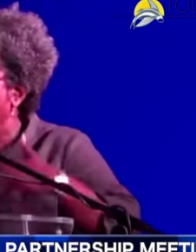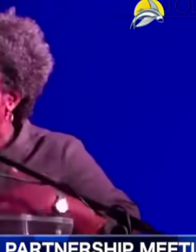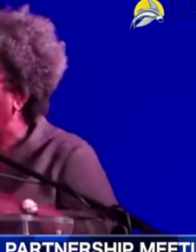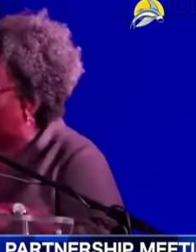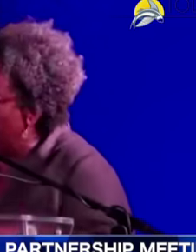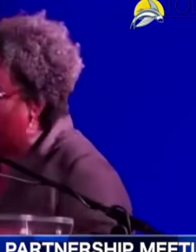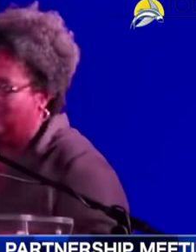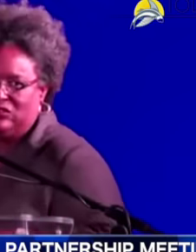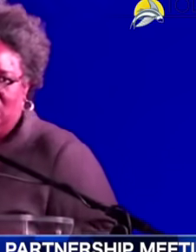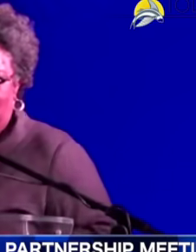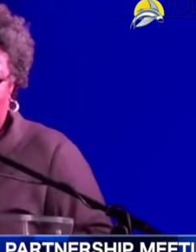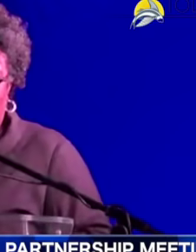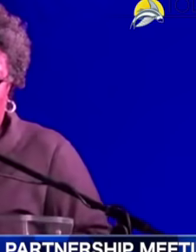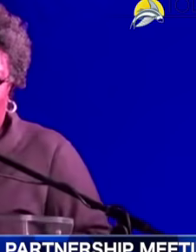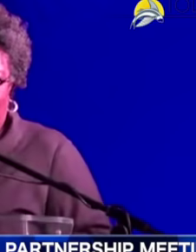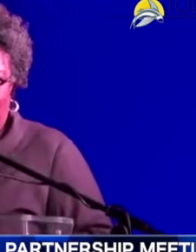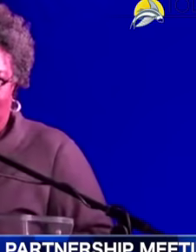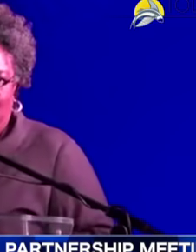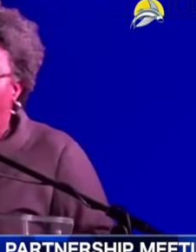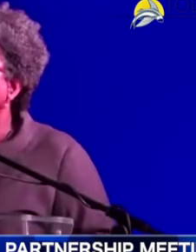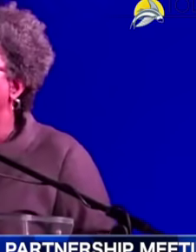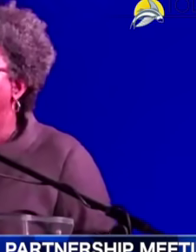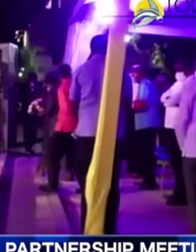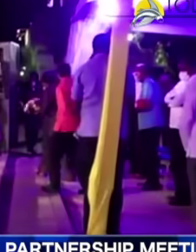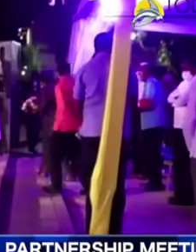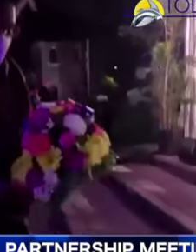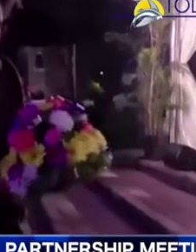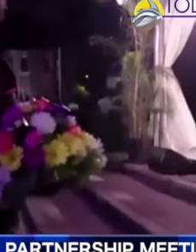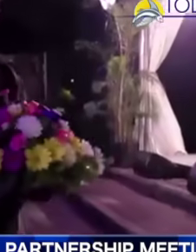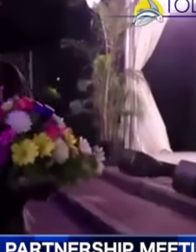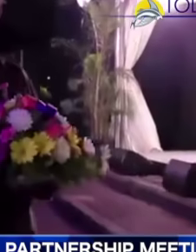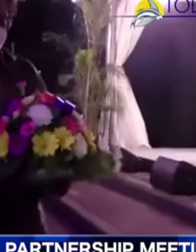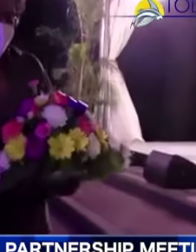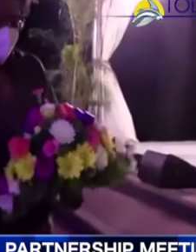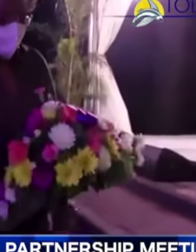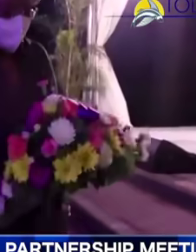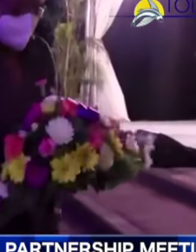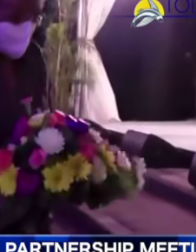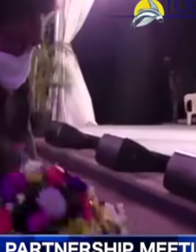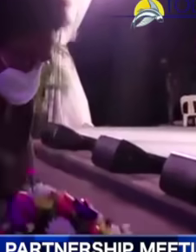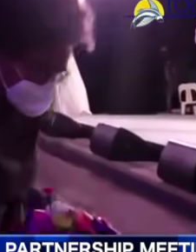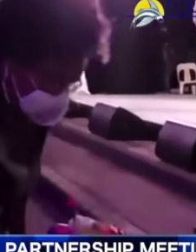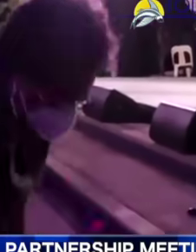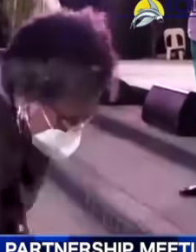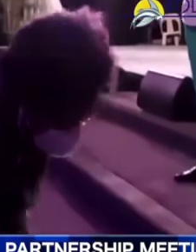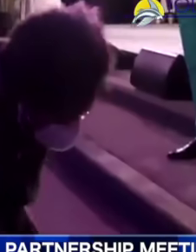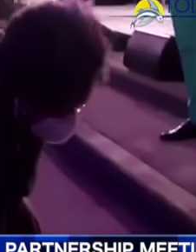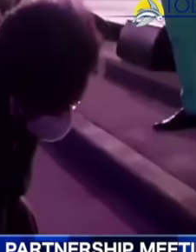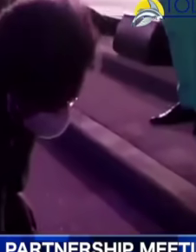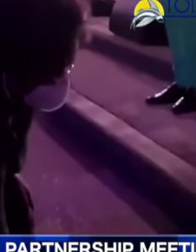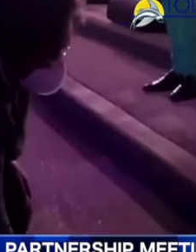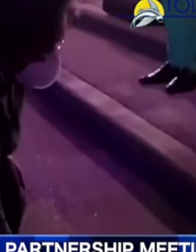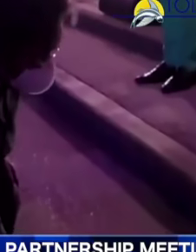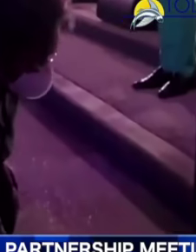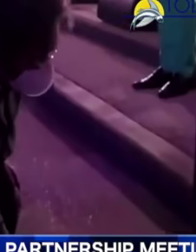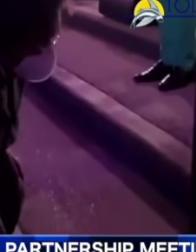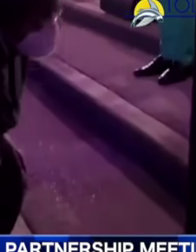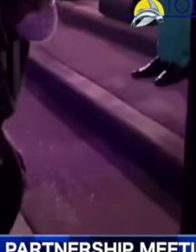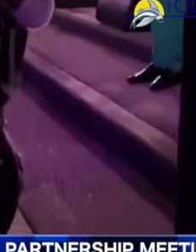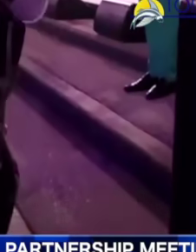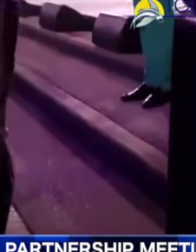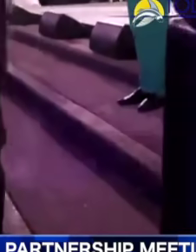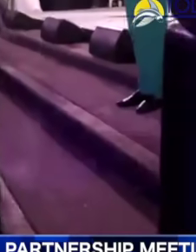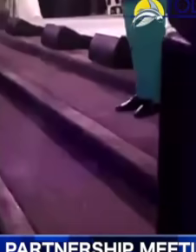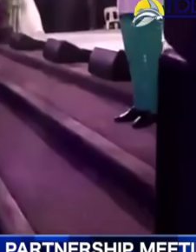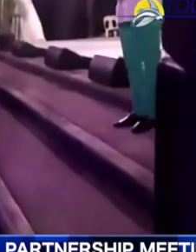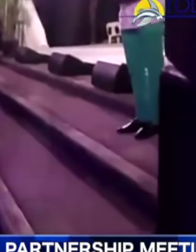talks at Monday's celebrations to mark the Day of National Significance. Prime Minister Mottley maintained that